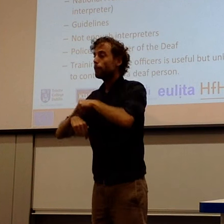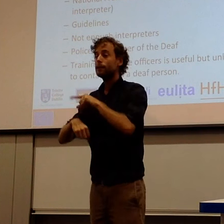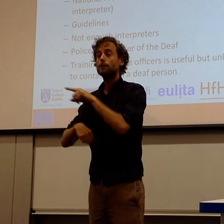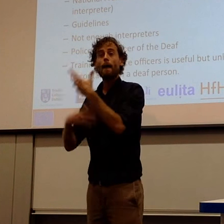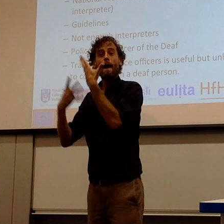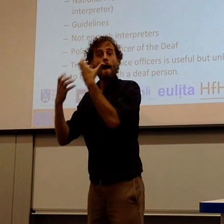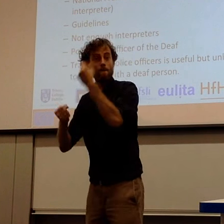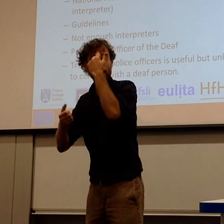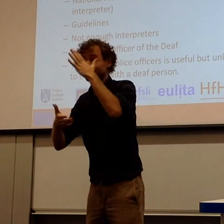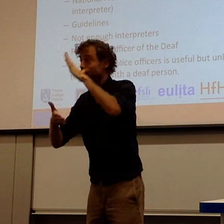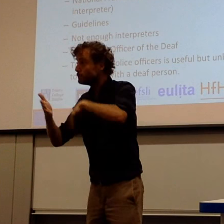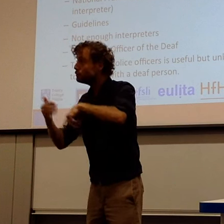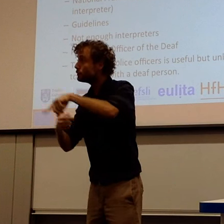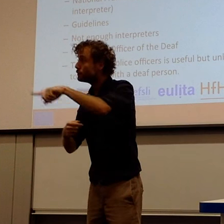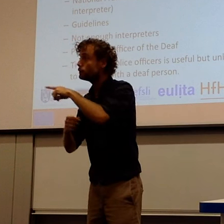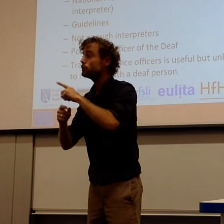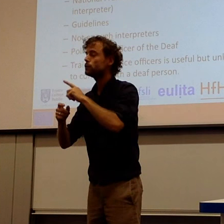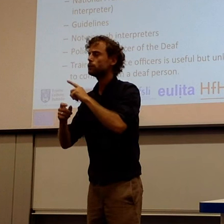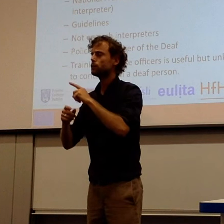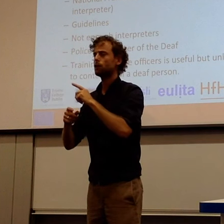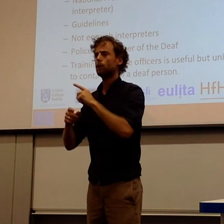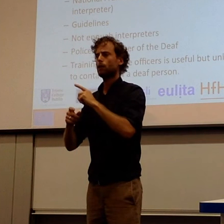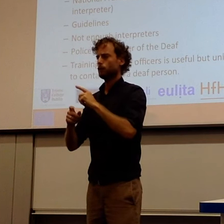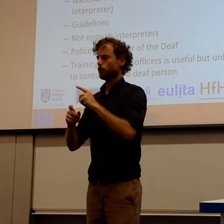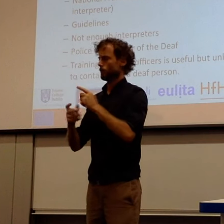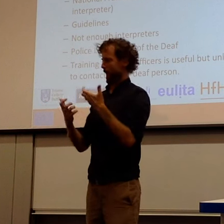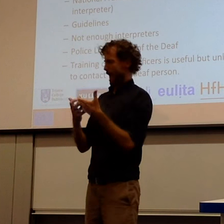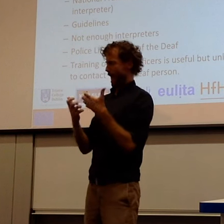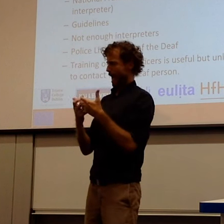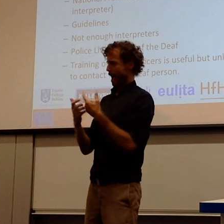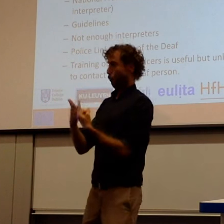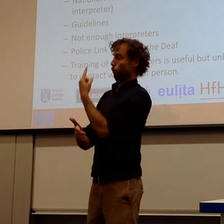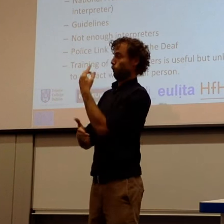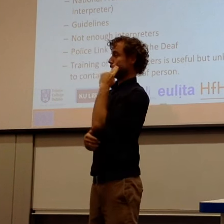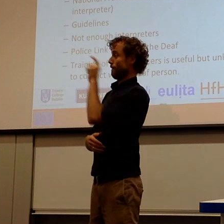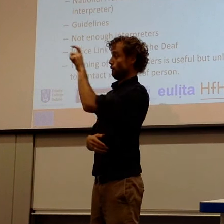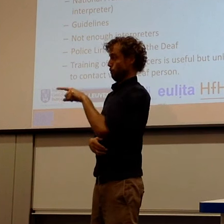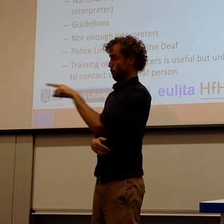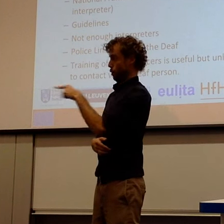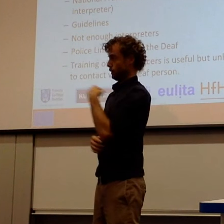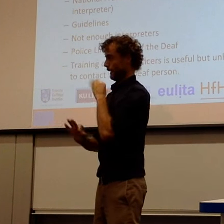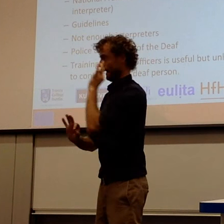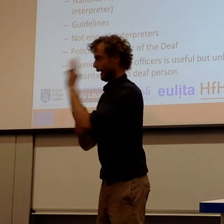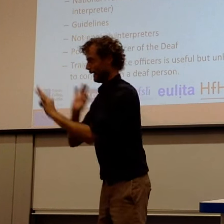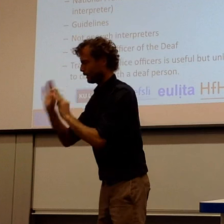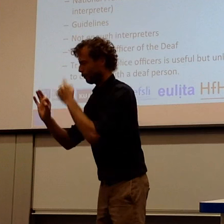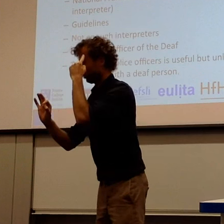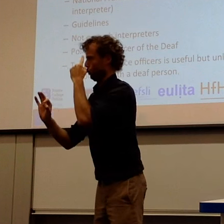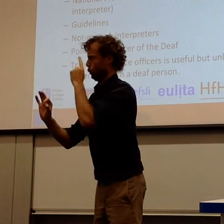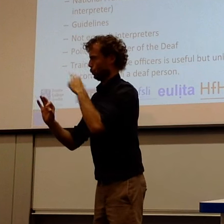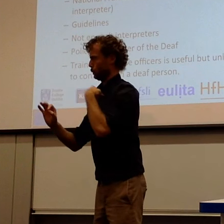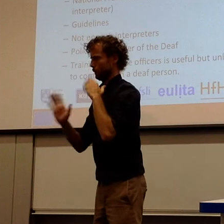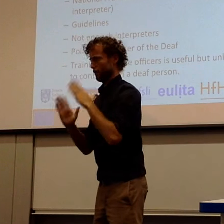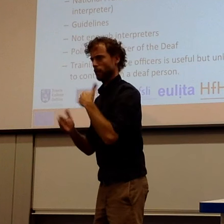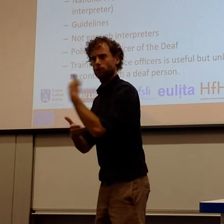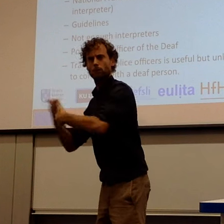in asking their experiences of dealing with interpreters and deaf people and how things went when they've